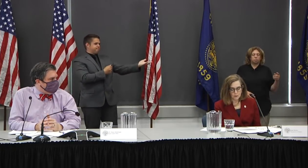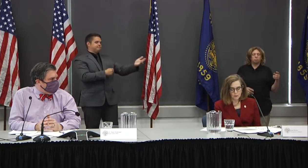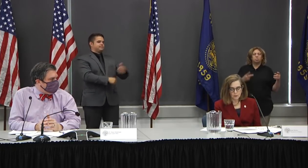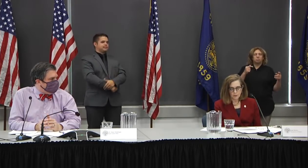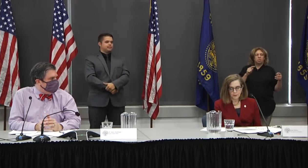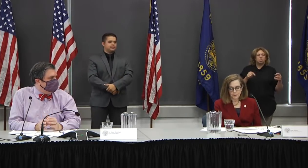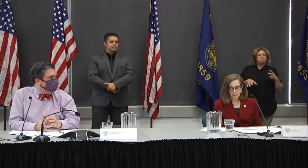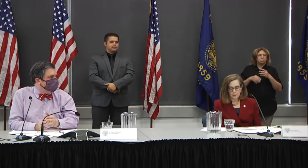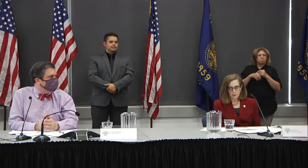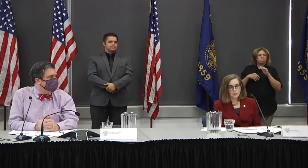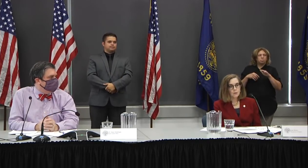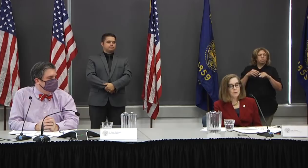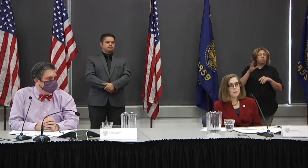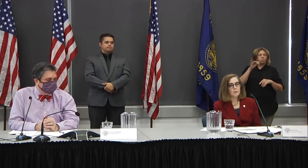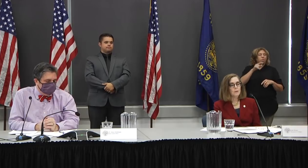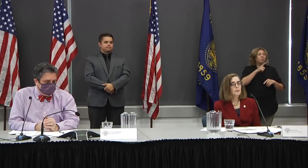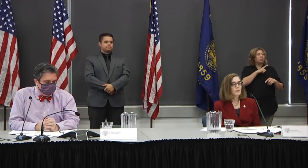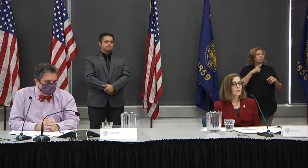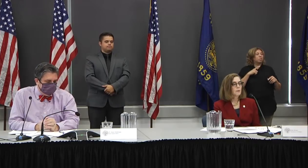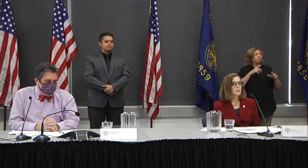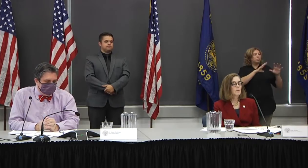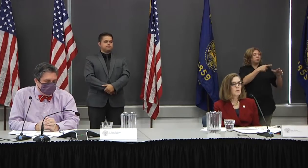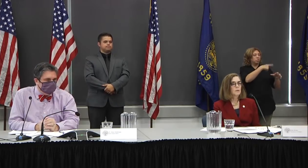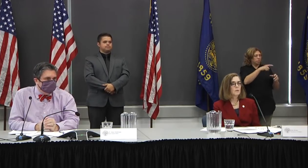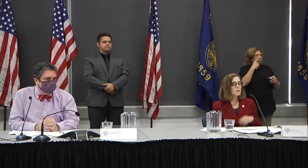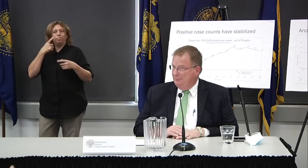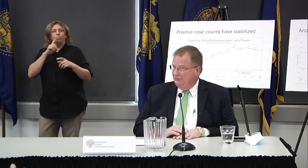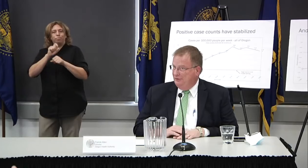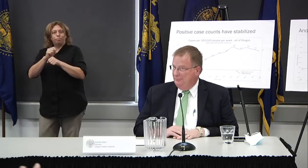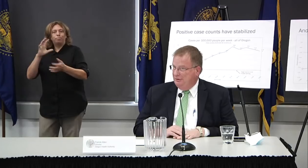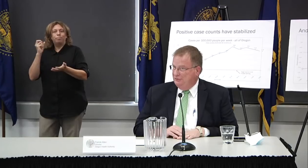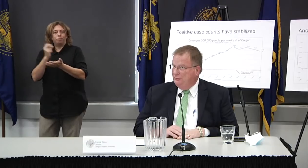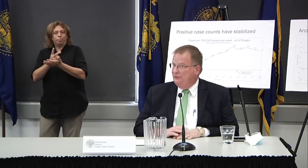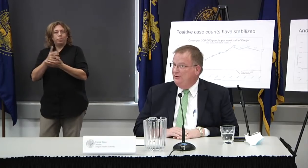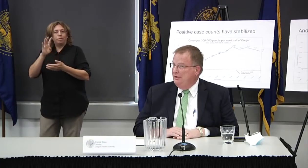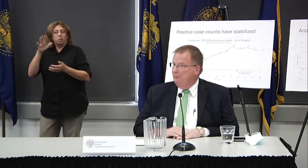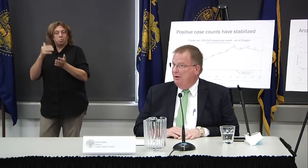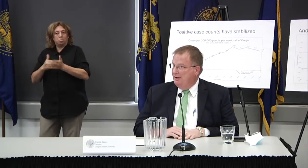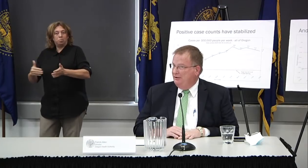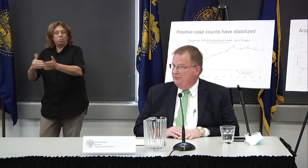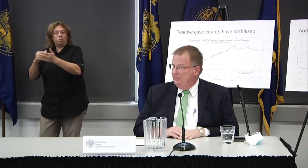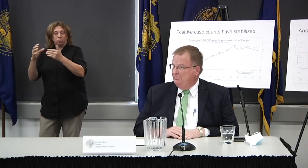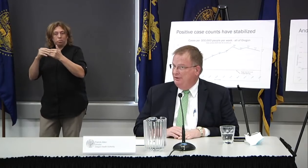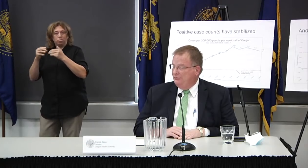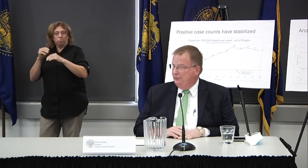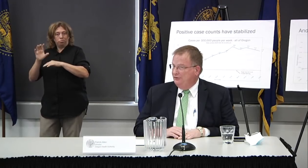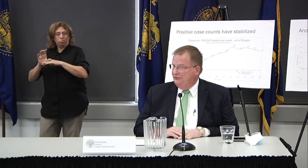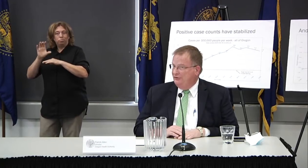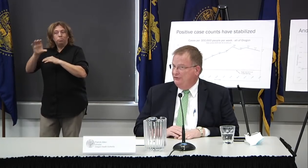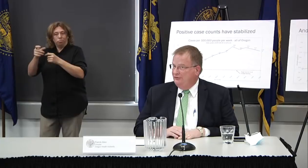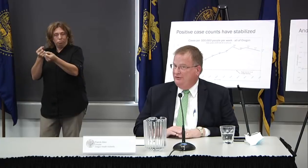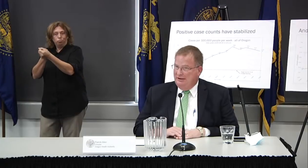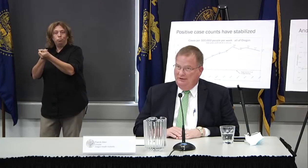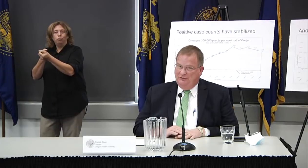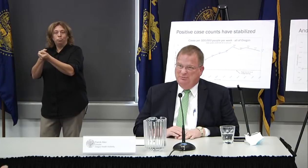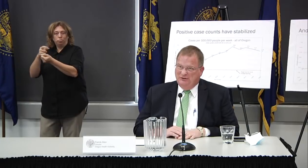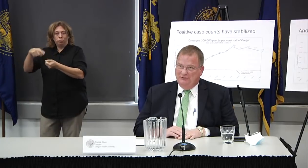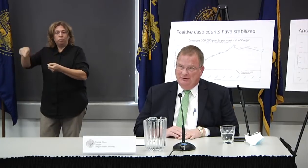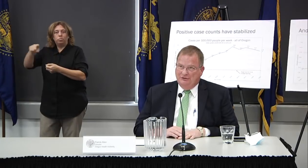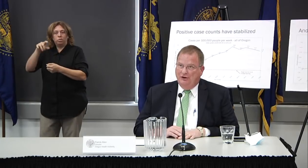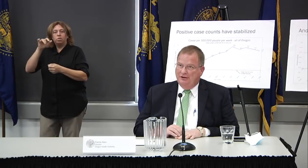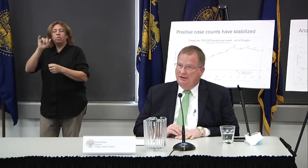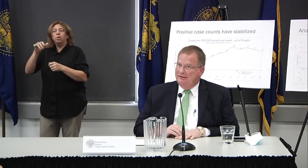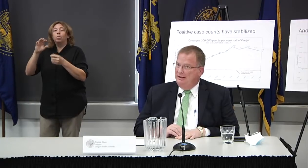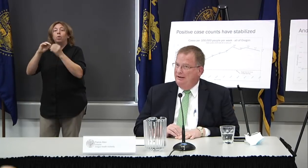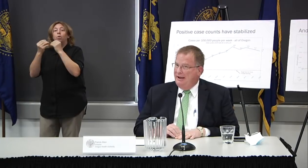recently authorized $45 million of funding to be able to be used by community-based organizations,